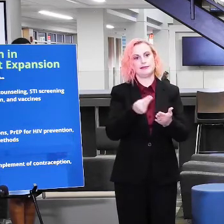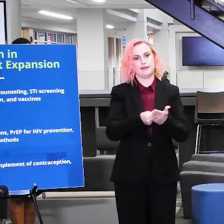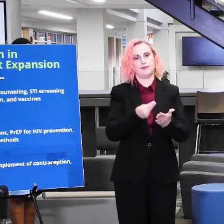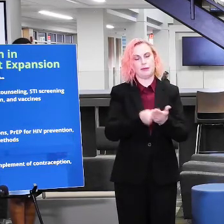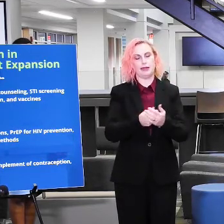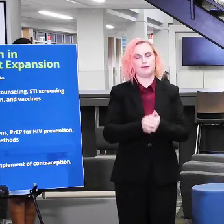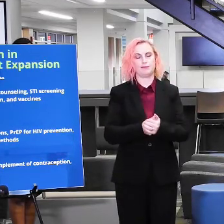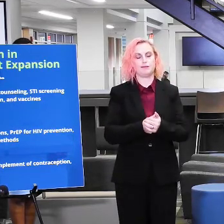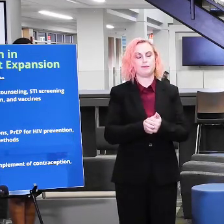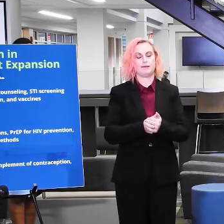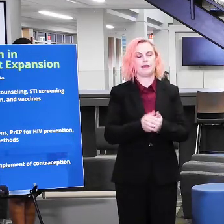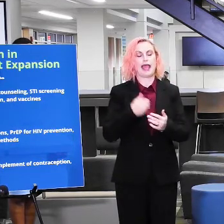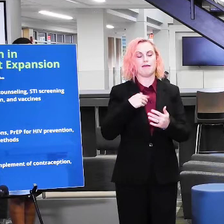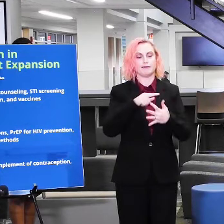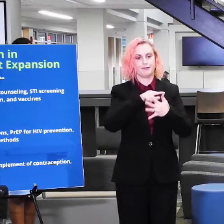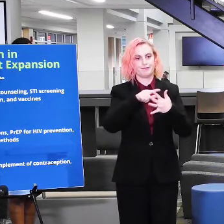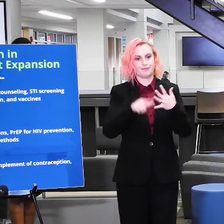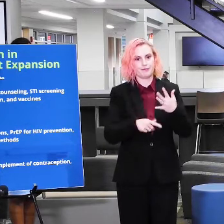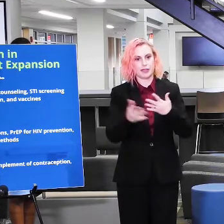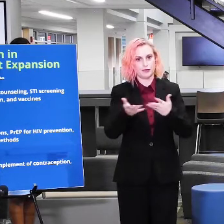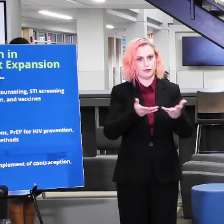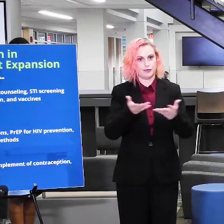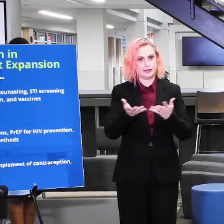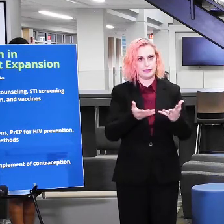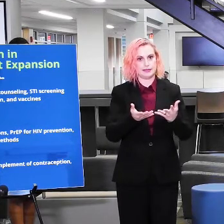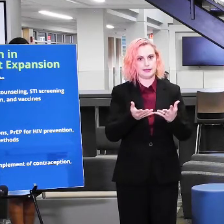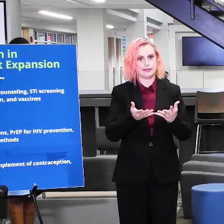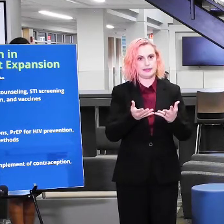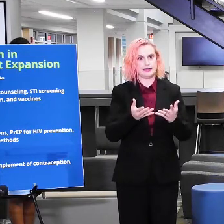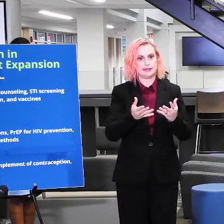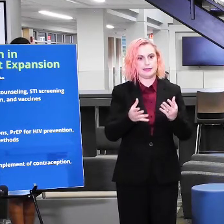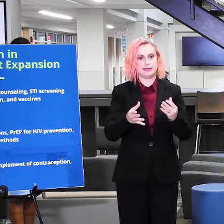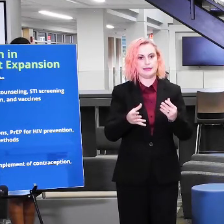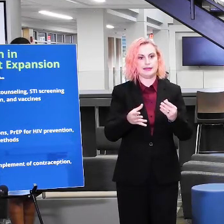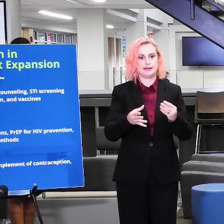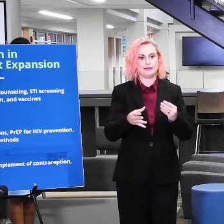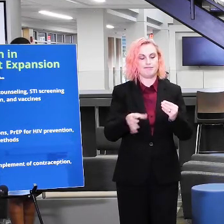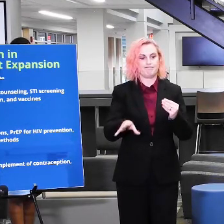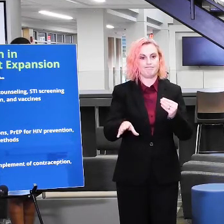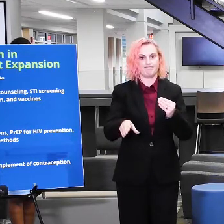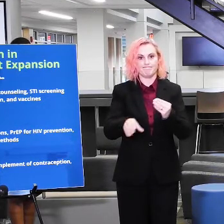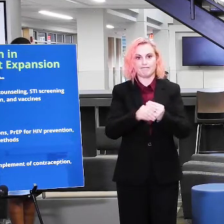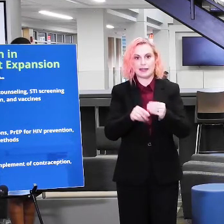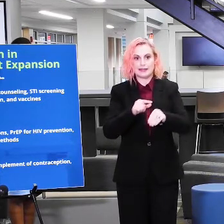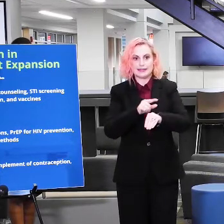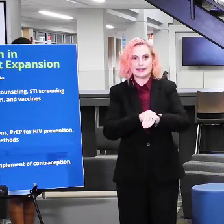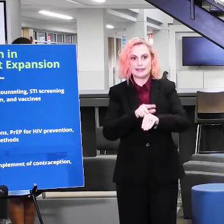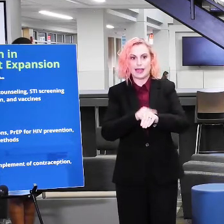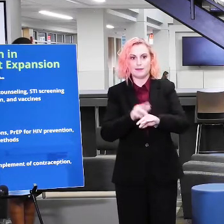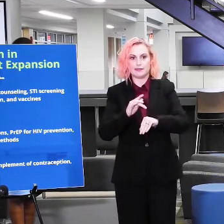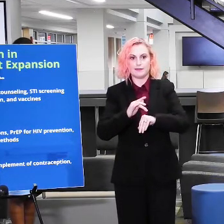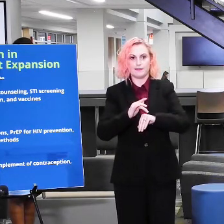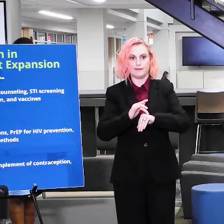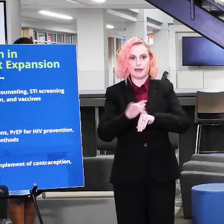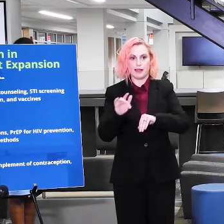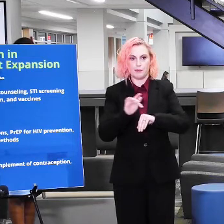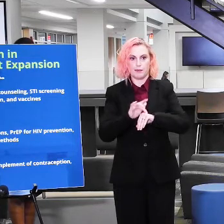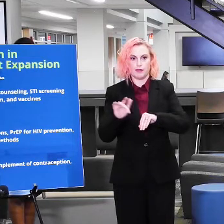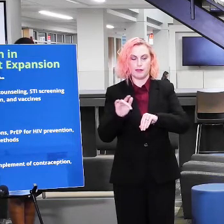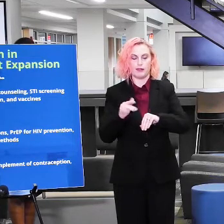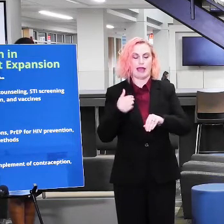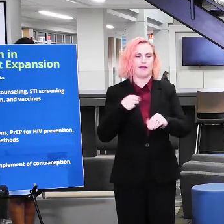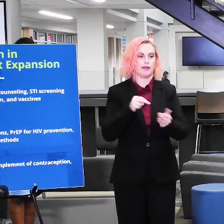Having these services, added times, having the nurses